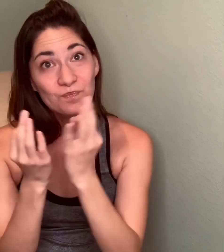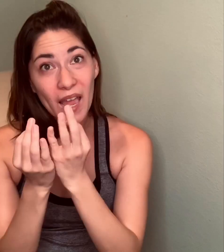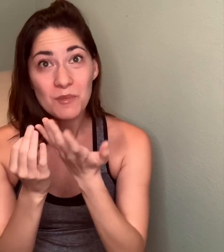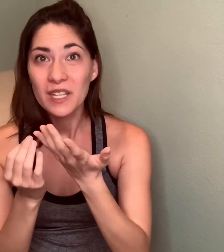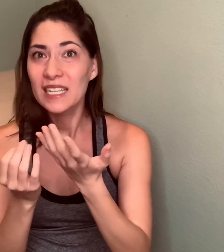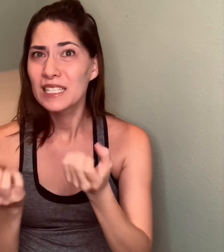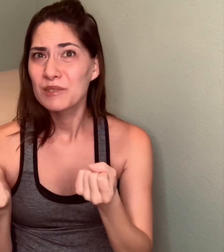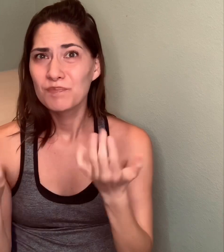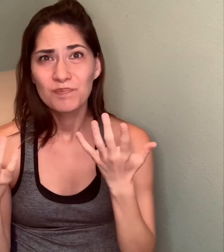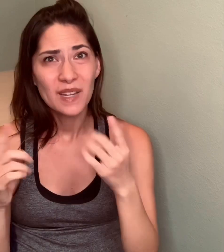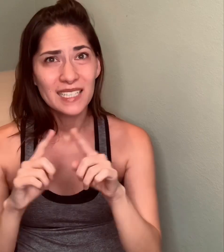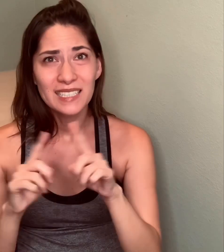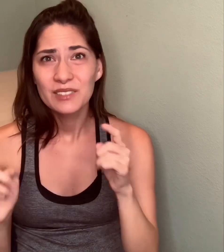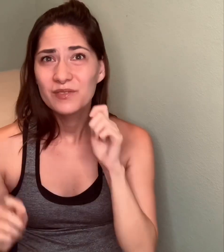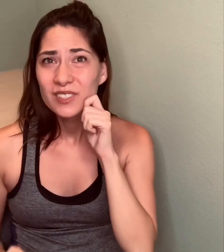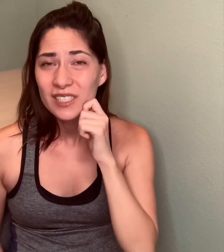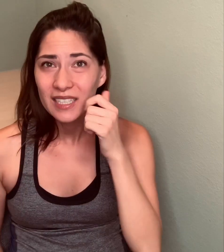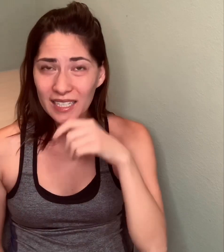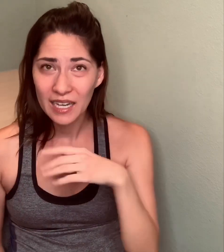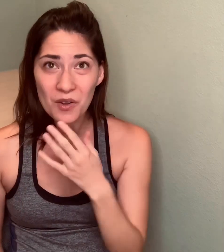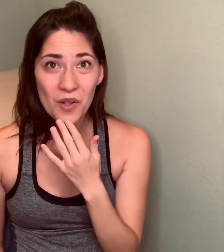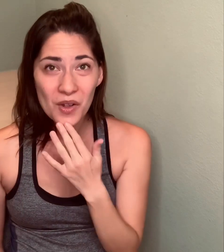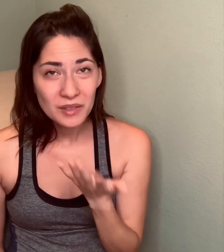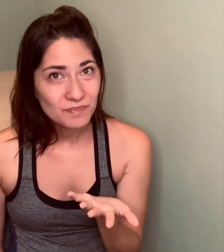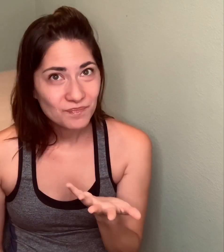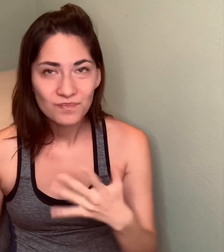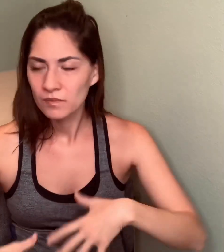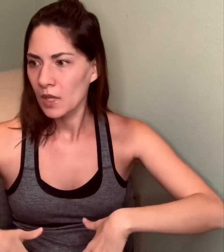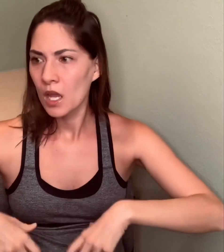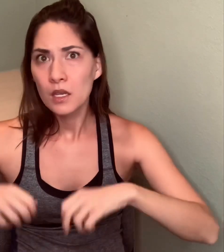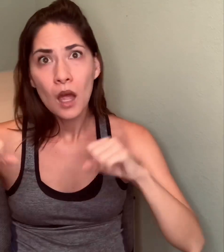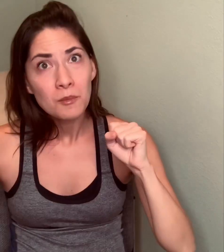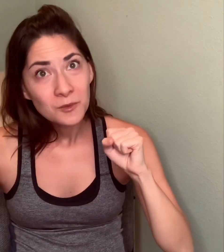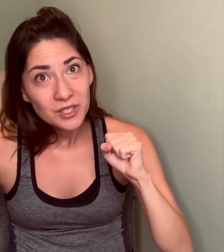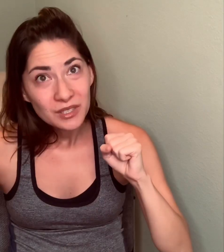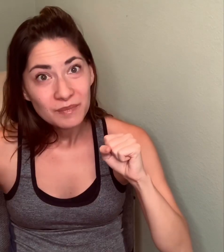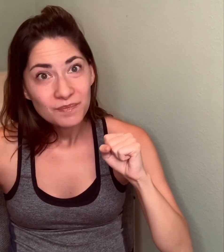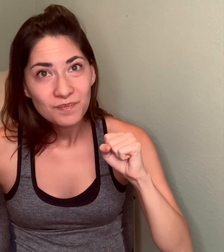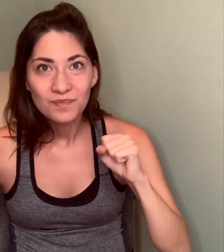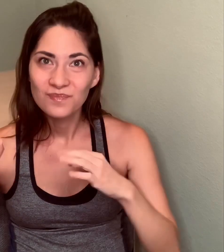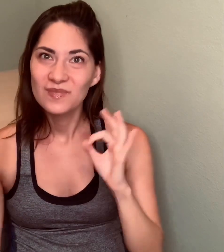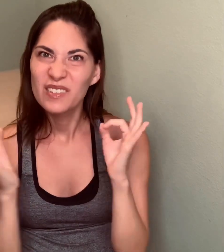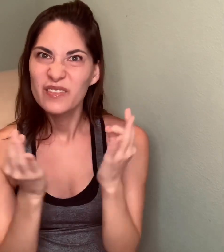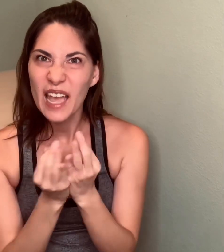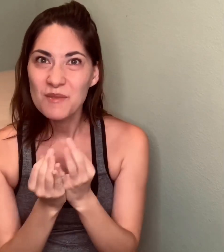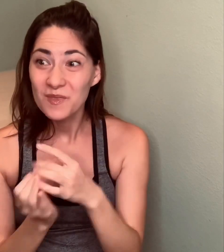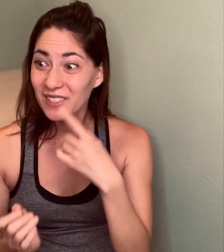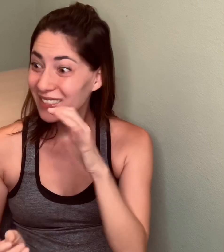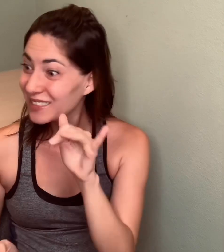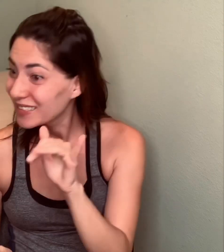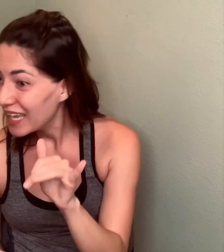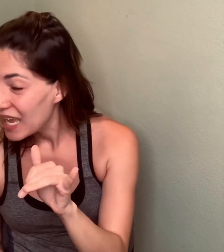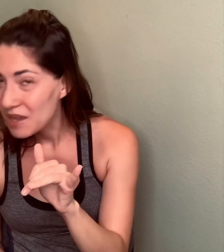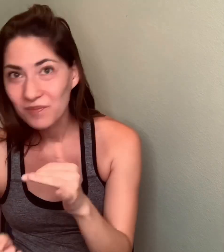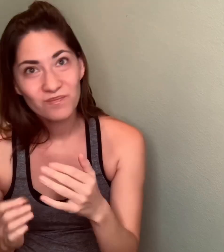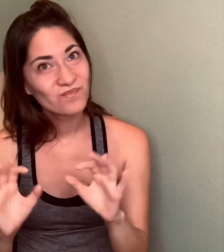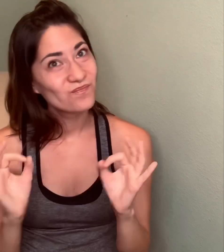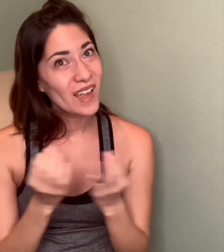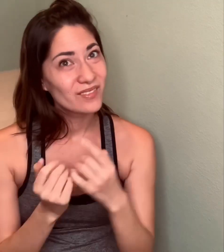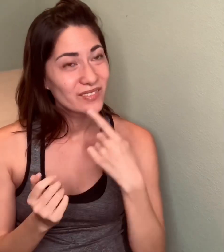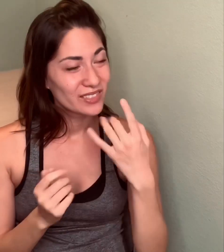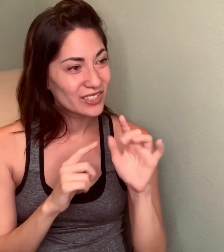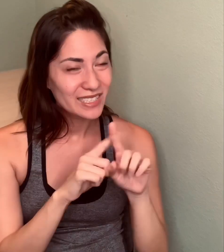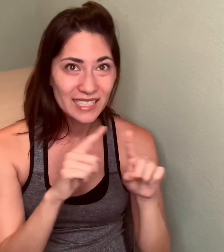don't. It introduces adoption. It introduces families that have taken non-traditional routes. It introduces families that